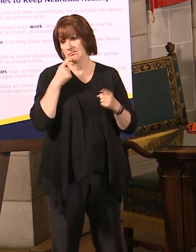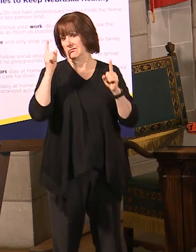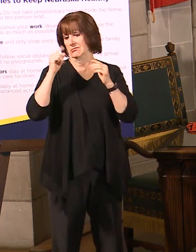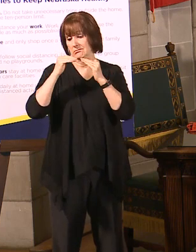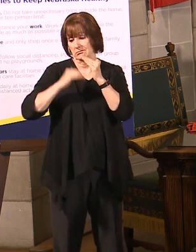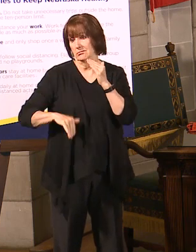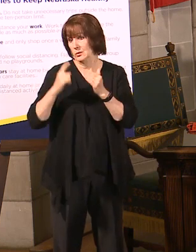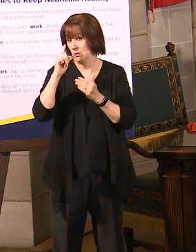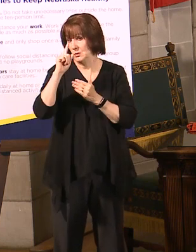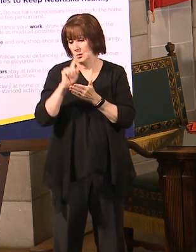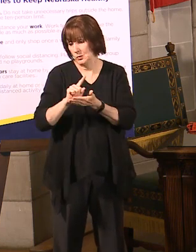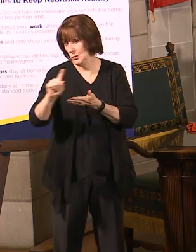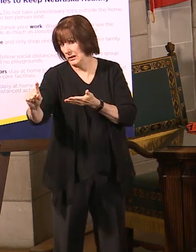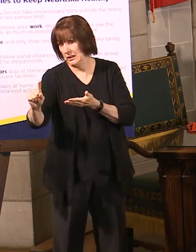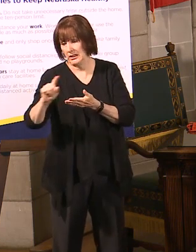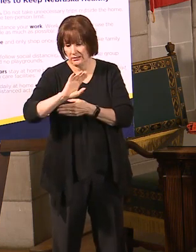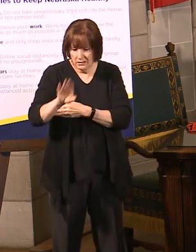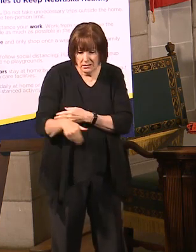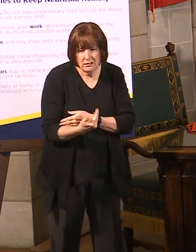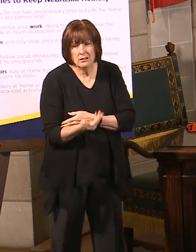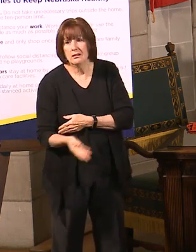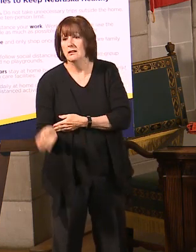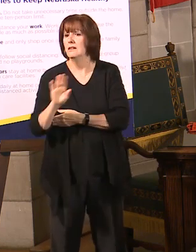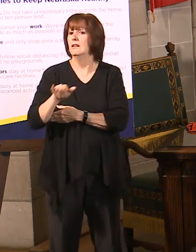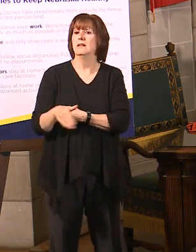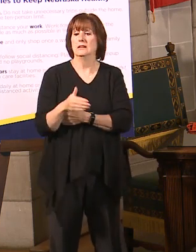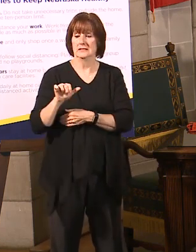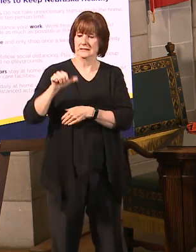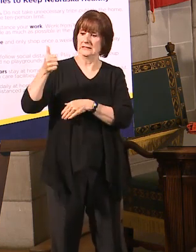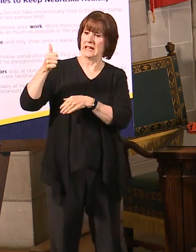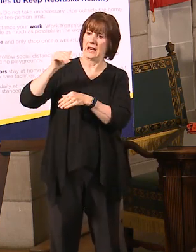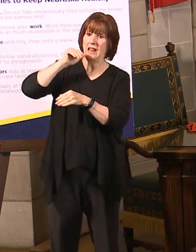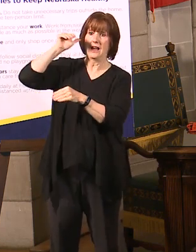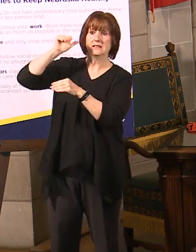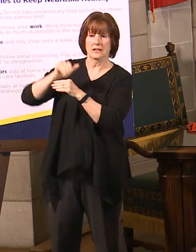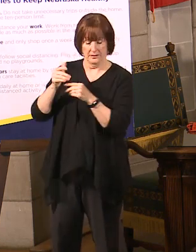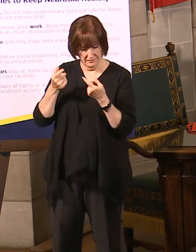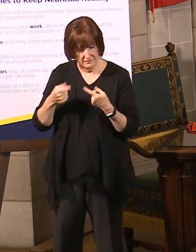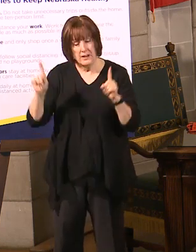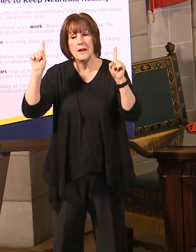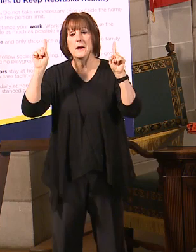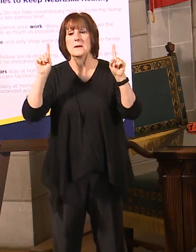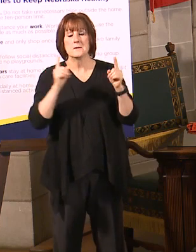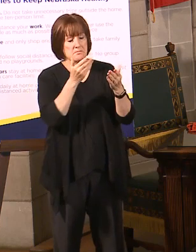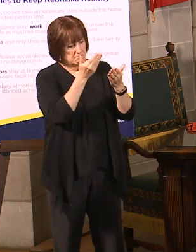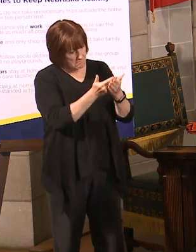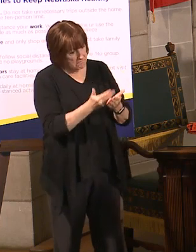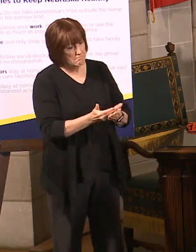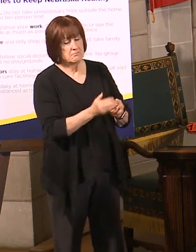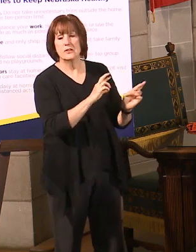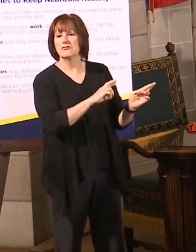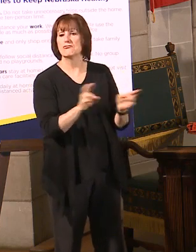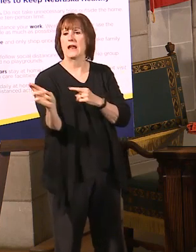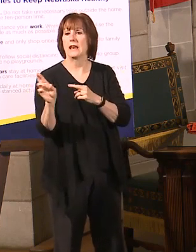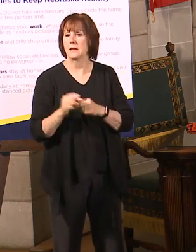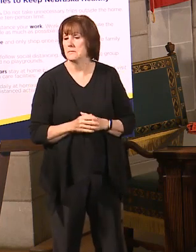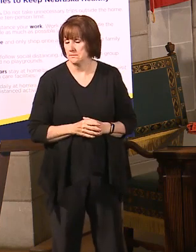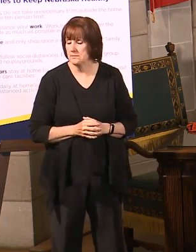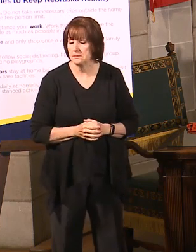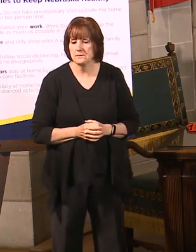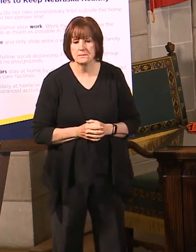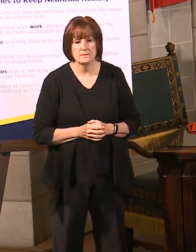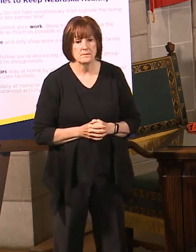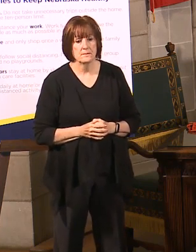the clock, as of about 10 o'clock last night, we are validated as far as the tests go and ready to go. So very excited about